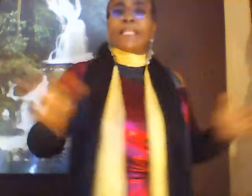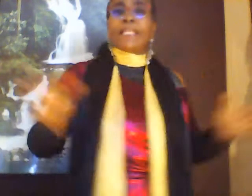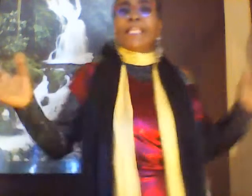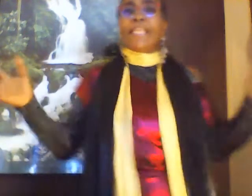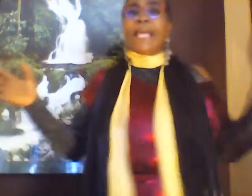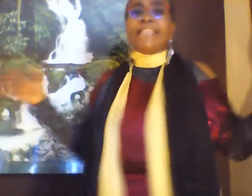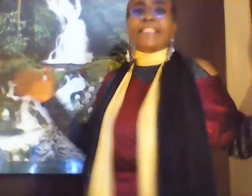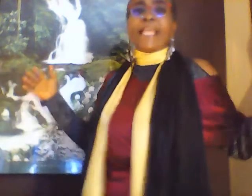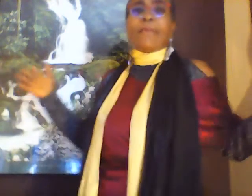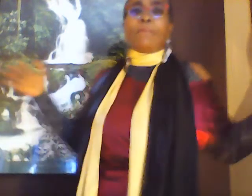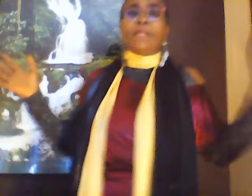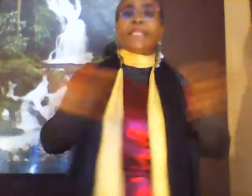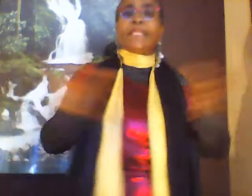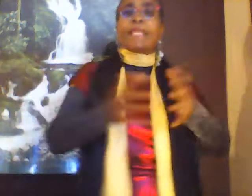Y es que implique,